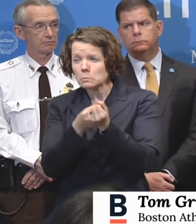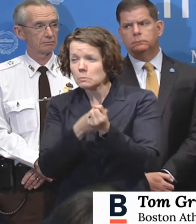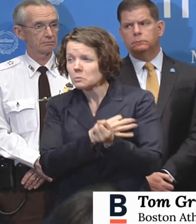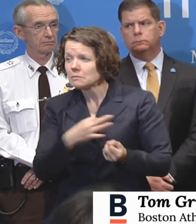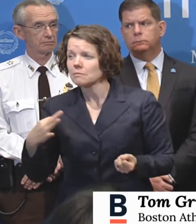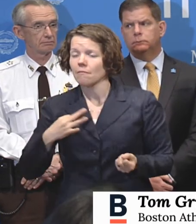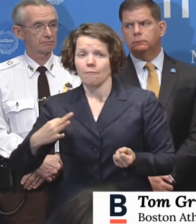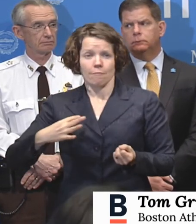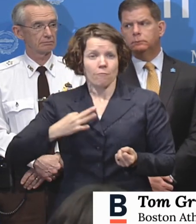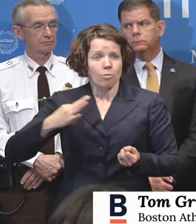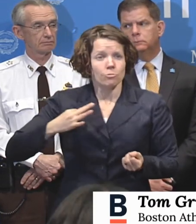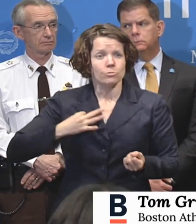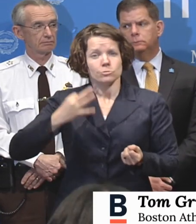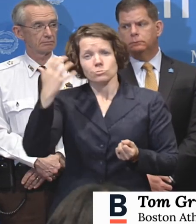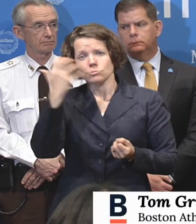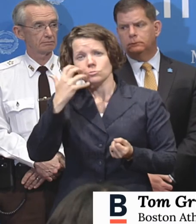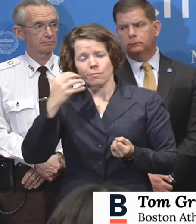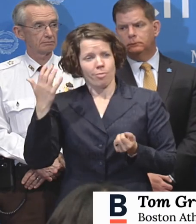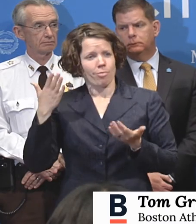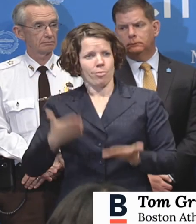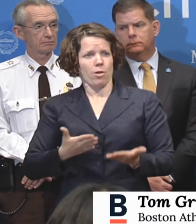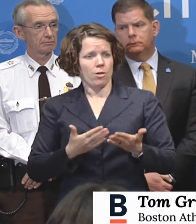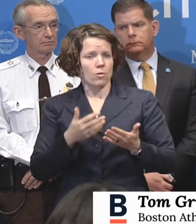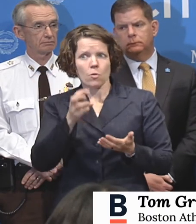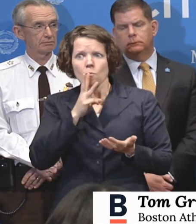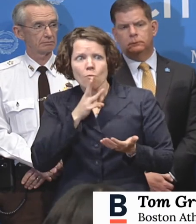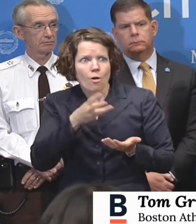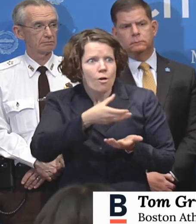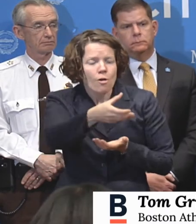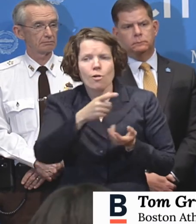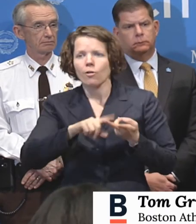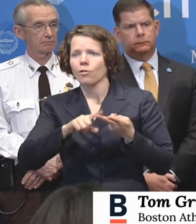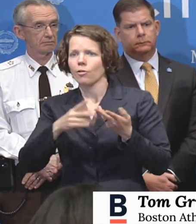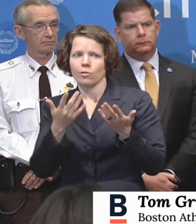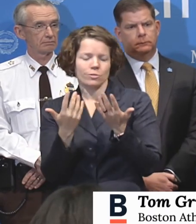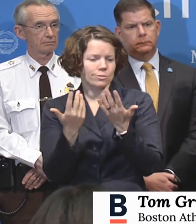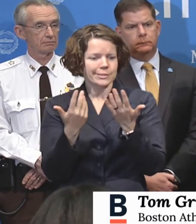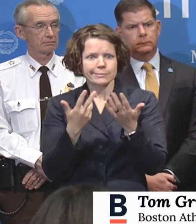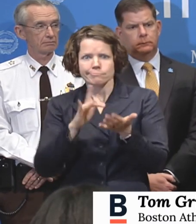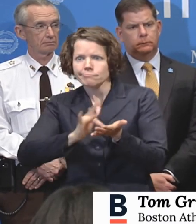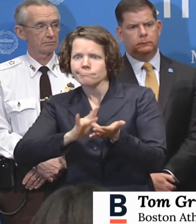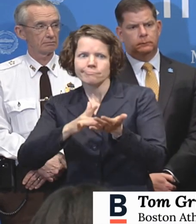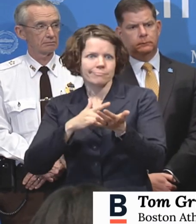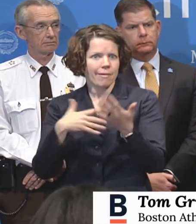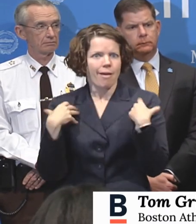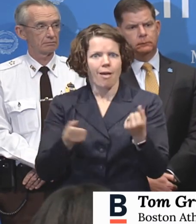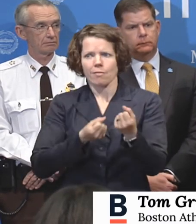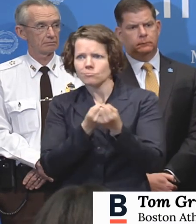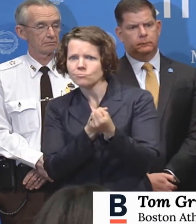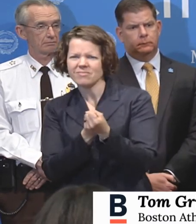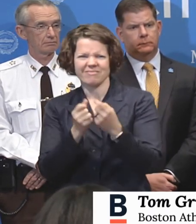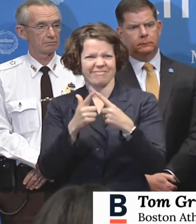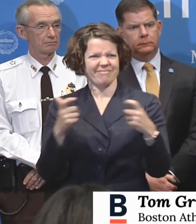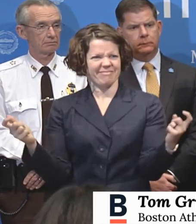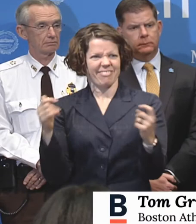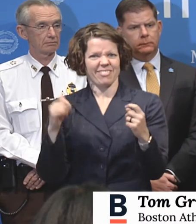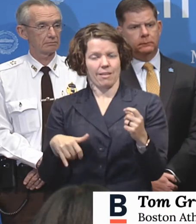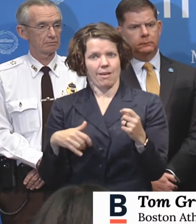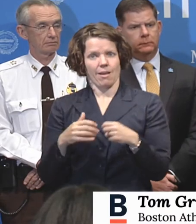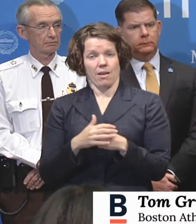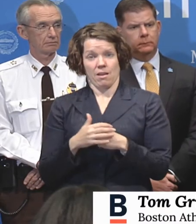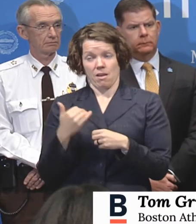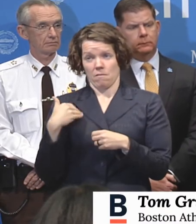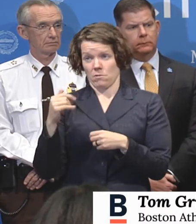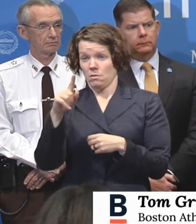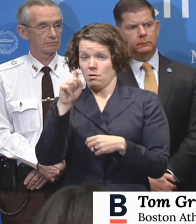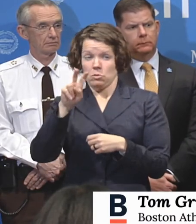know that they can do what they're doing, knowing that they don't have to worry about their own safety, and knowing that hundreds of thousands of people will be